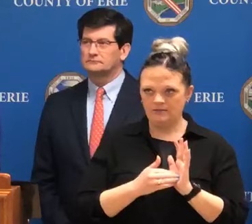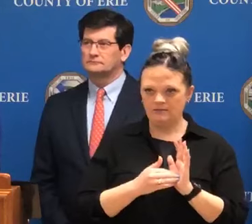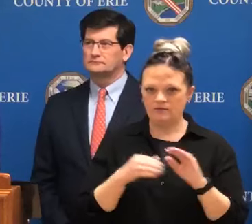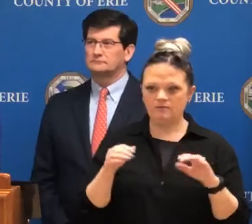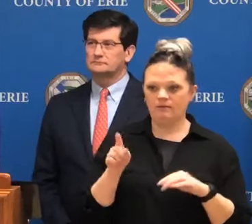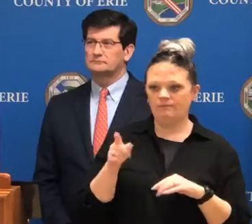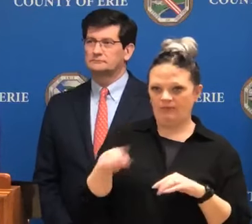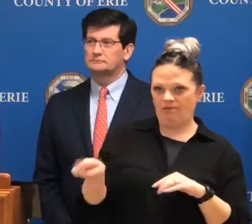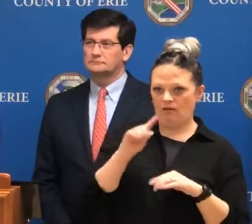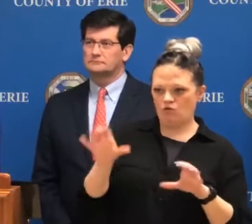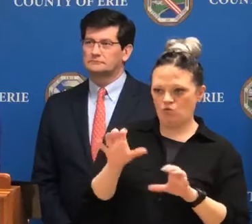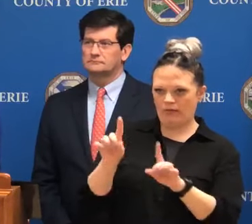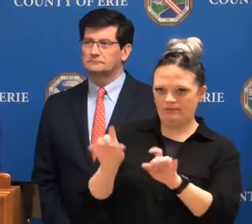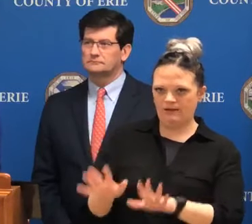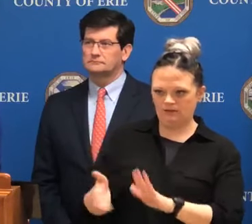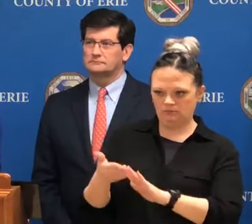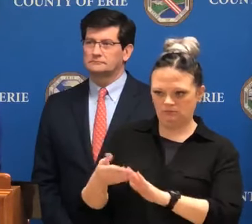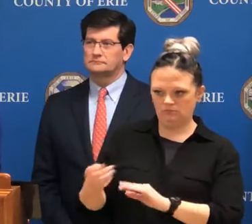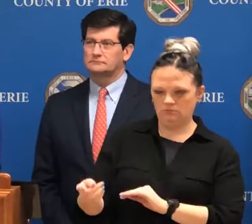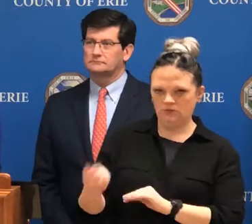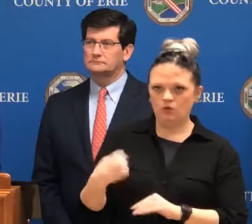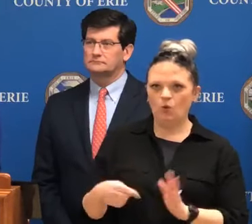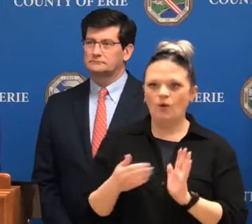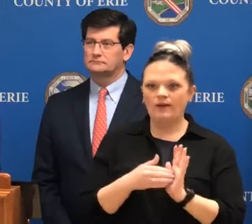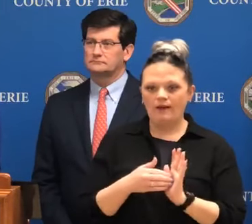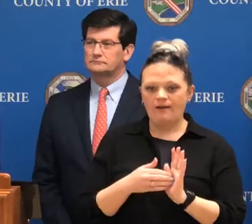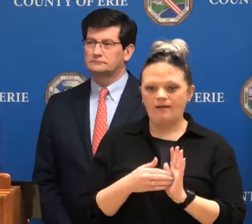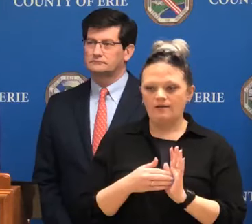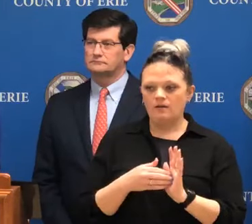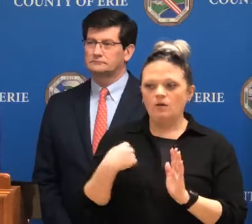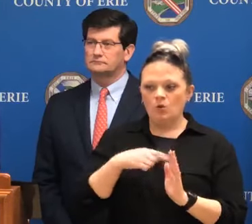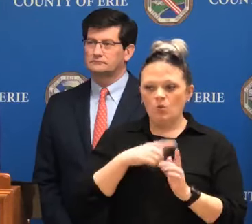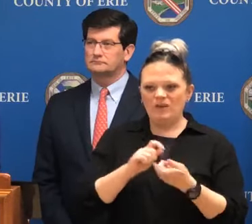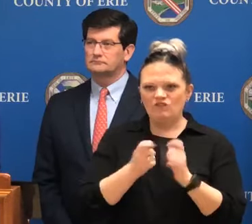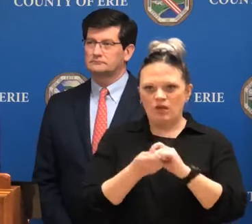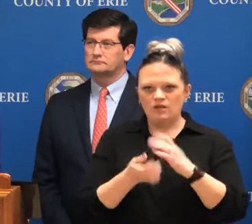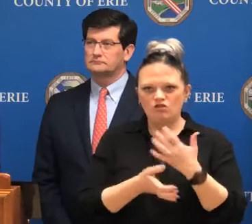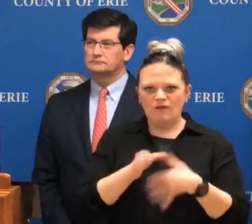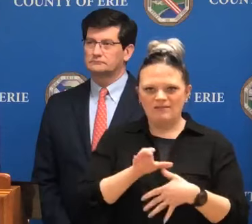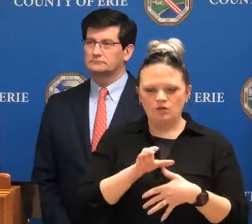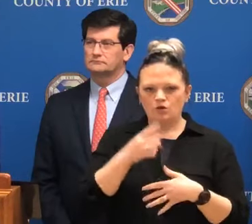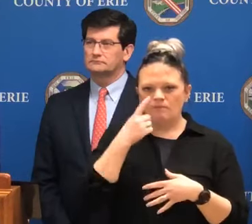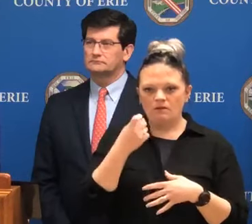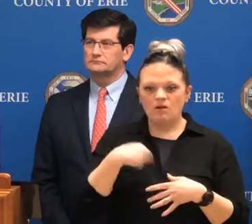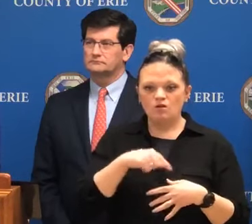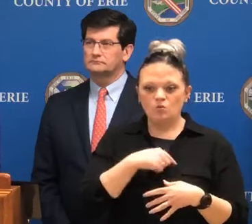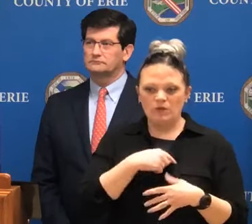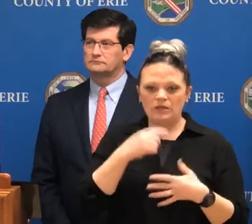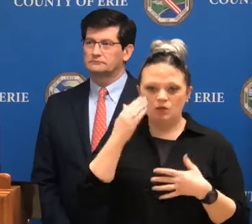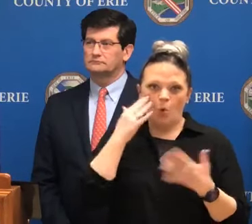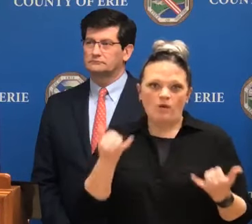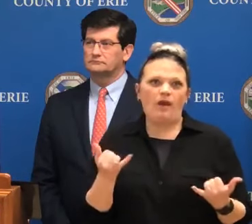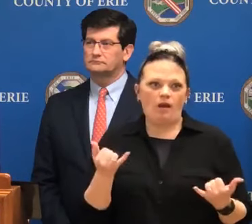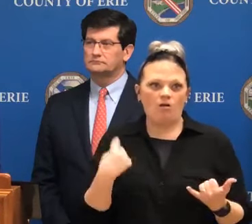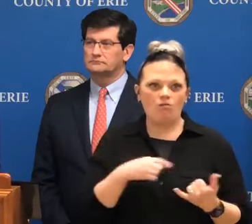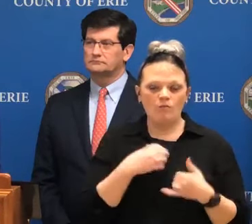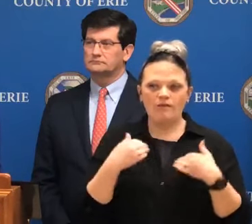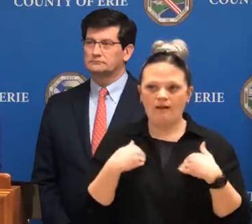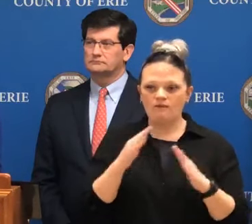the testing. And we, again, we have, you know, changed the criteria because we believe, we know now that we